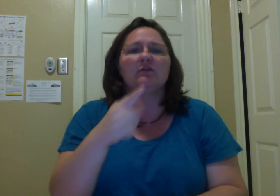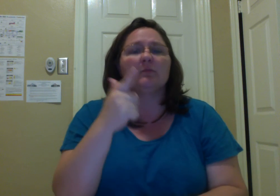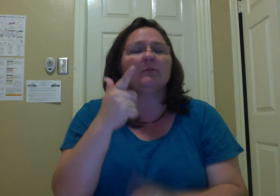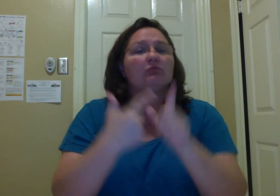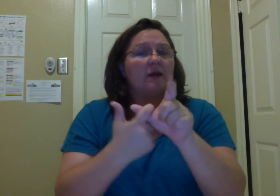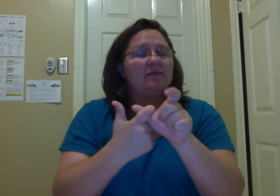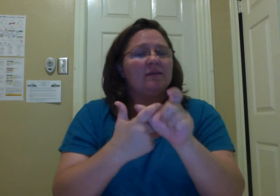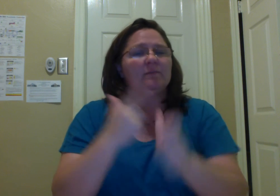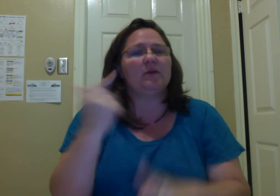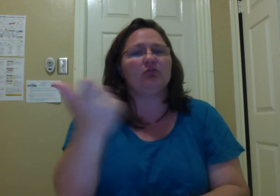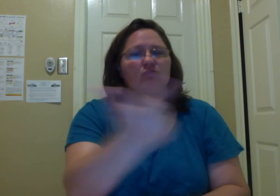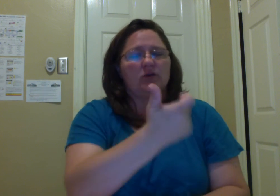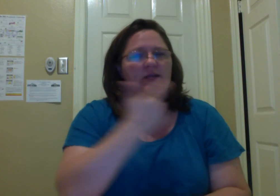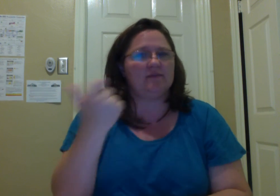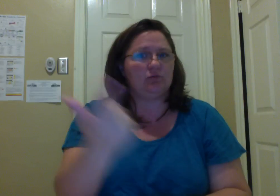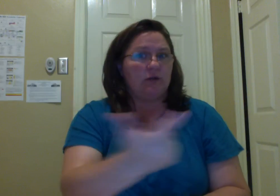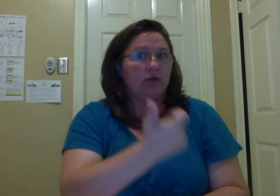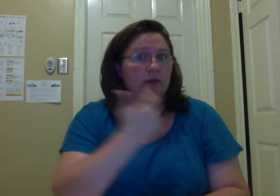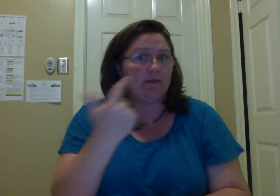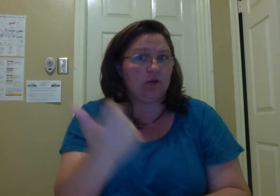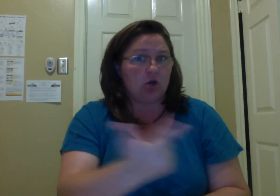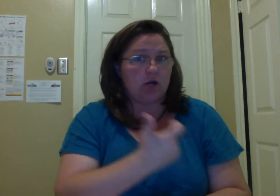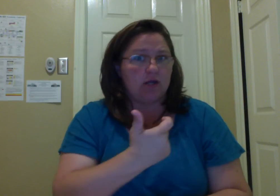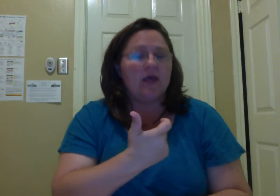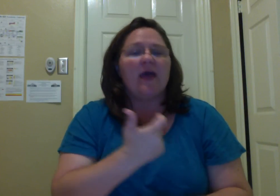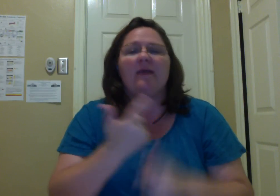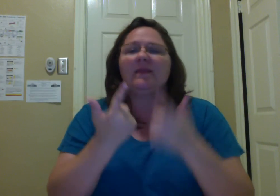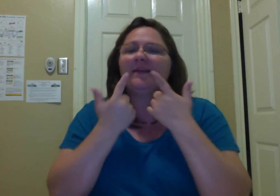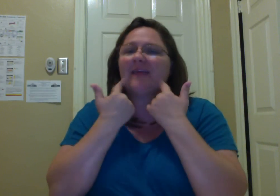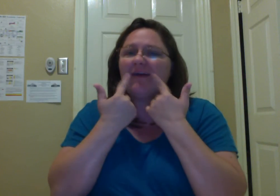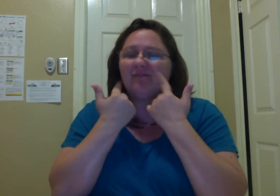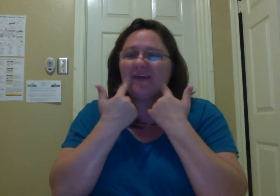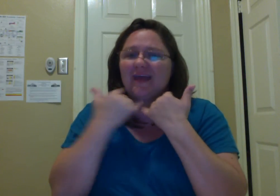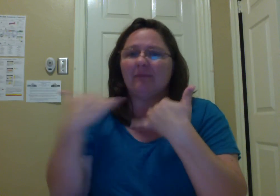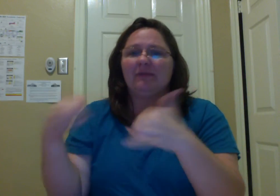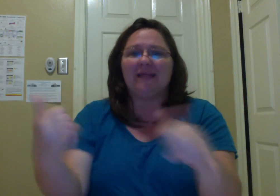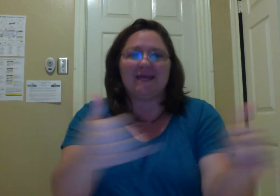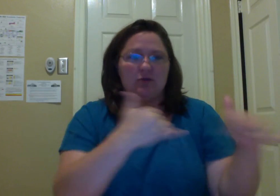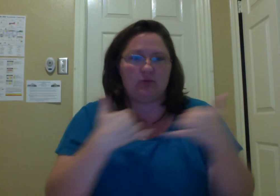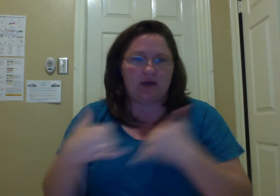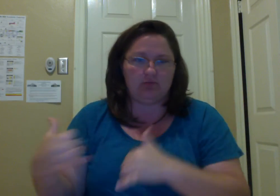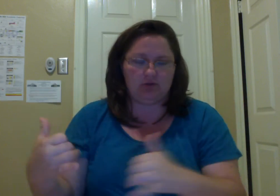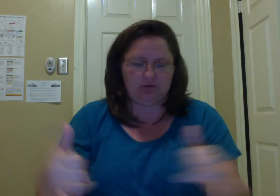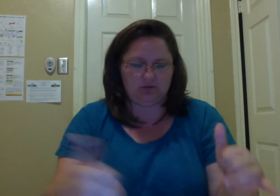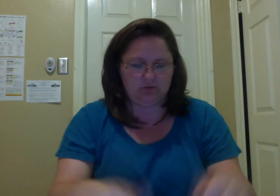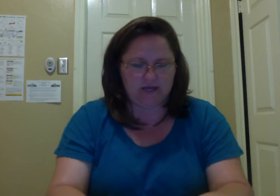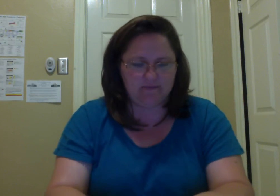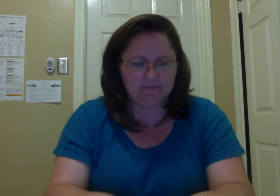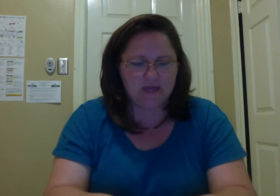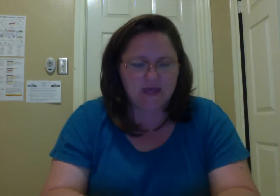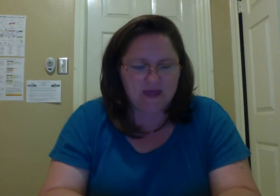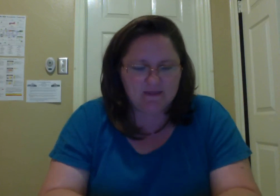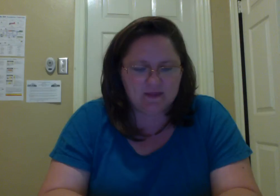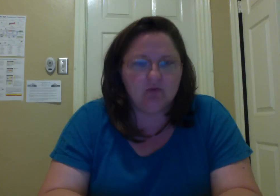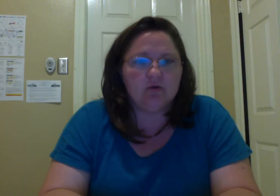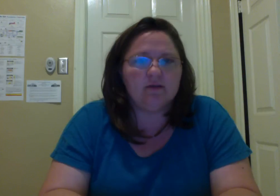remember, run is this, but you're shortening it because you're running around the yard. And then laughing and playing around. Okay? And then Laura